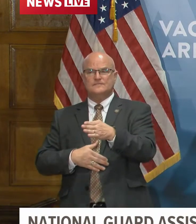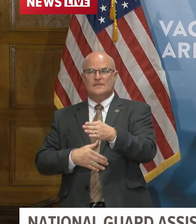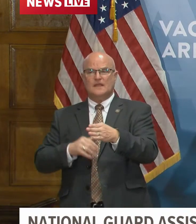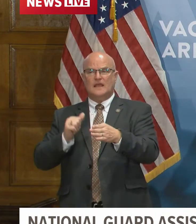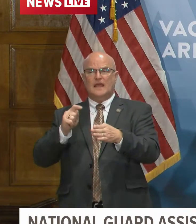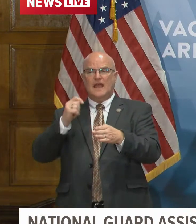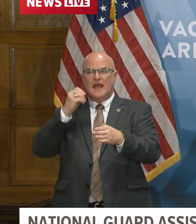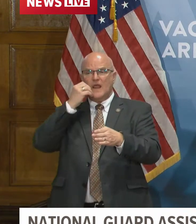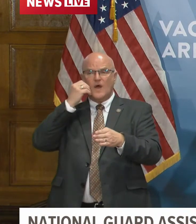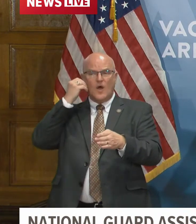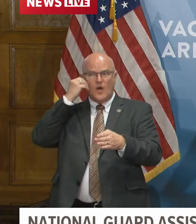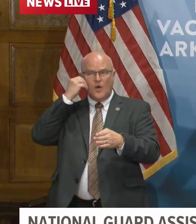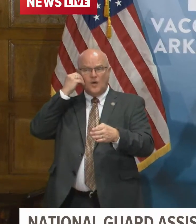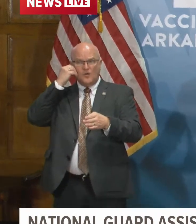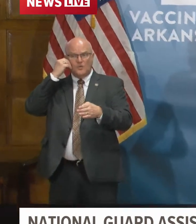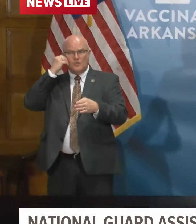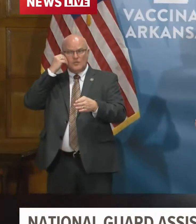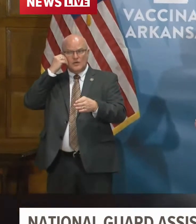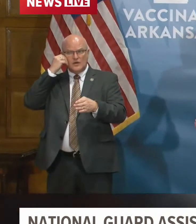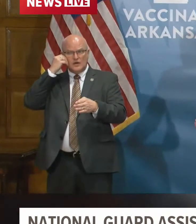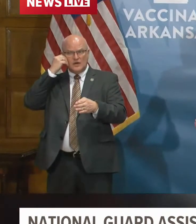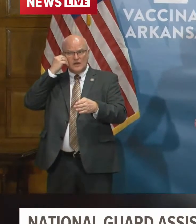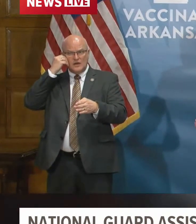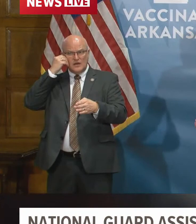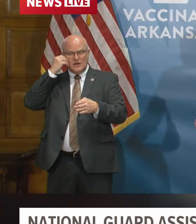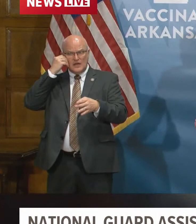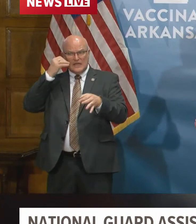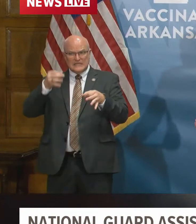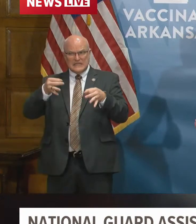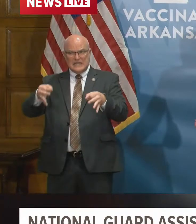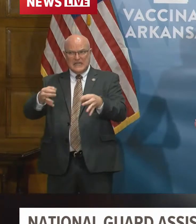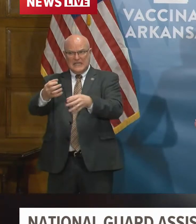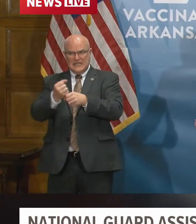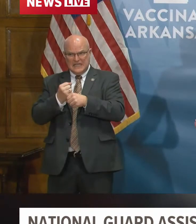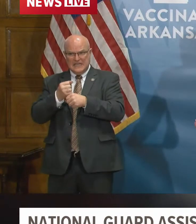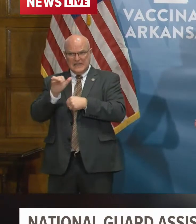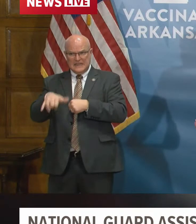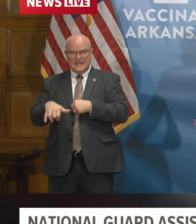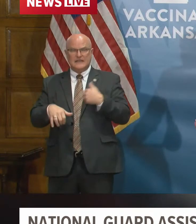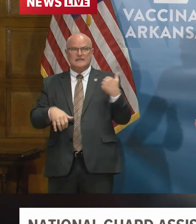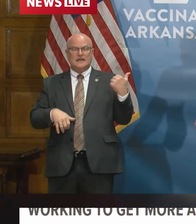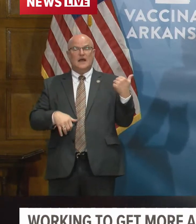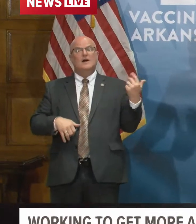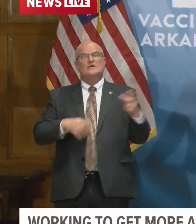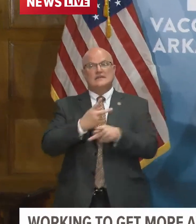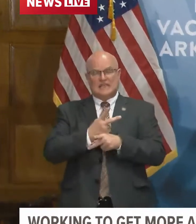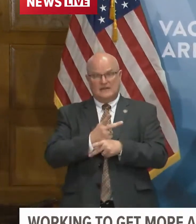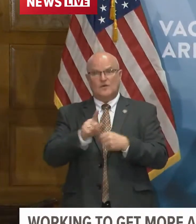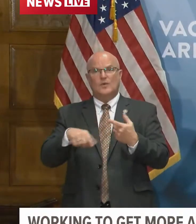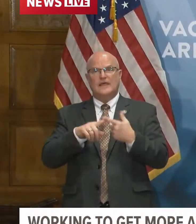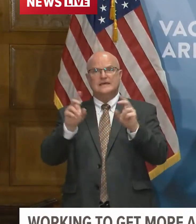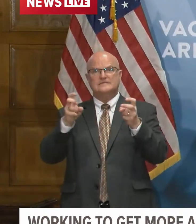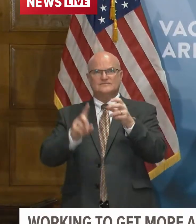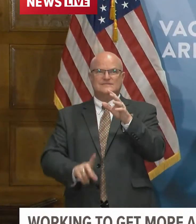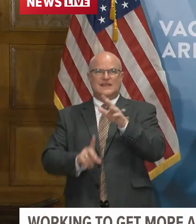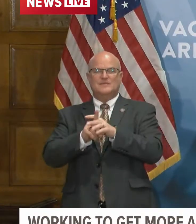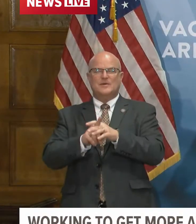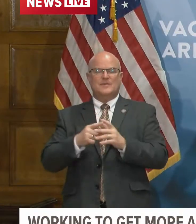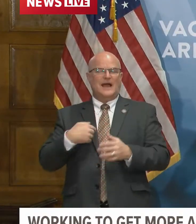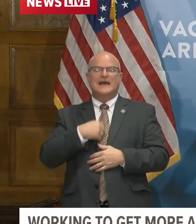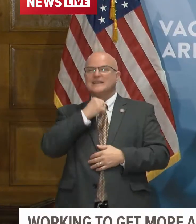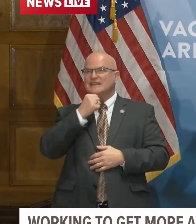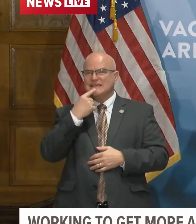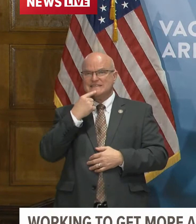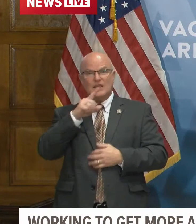tests, did you expect to have them by now? Has there been a delay in getting the at-home tests? I was very careful when that issue came up. I did